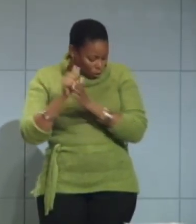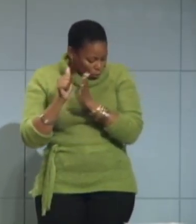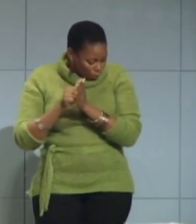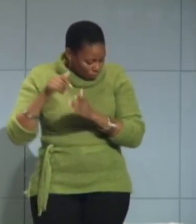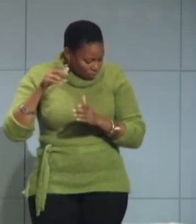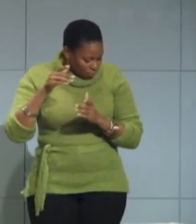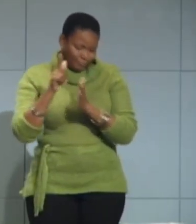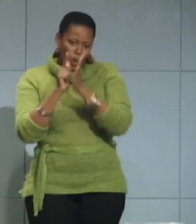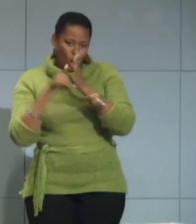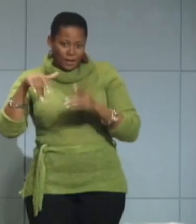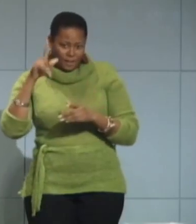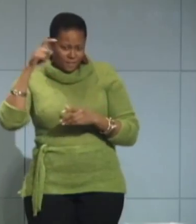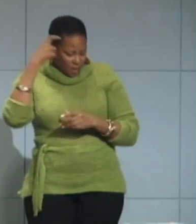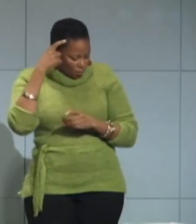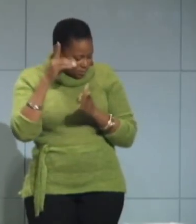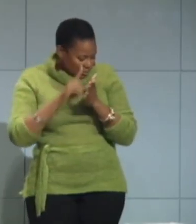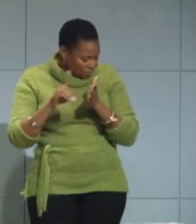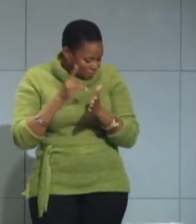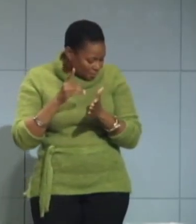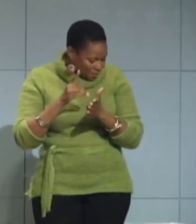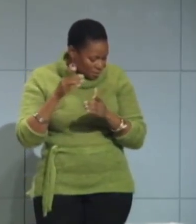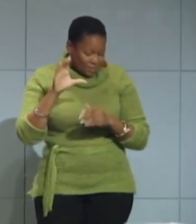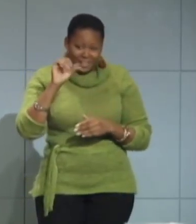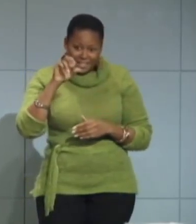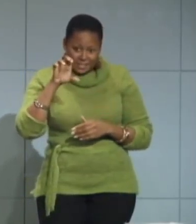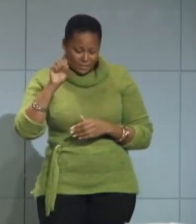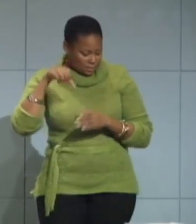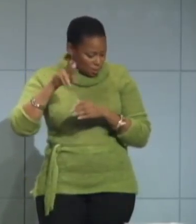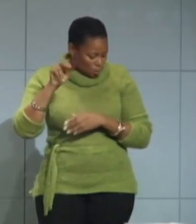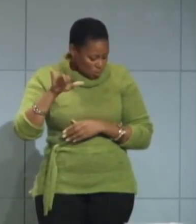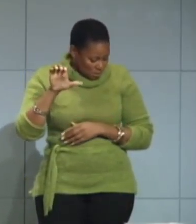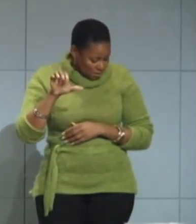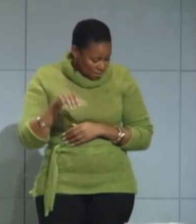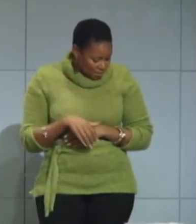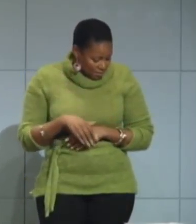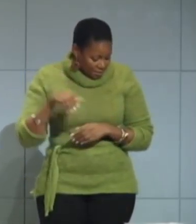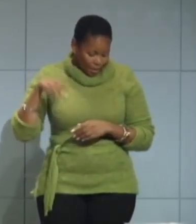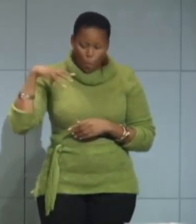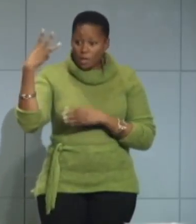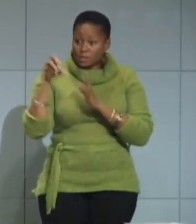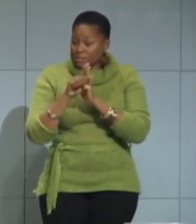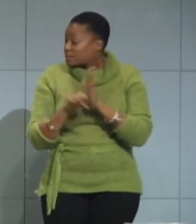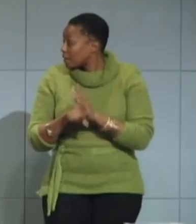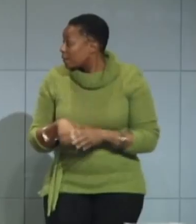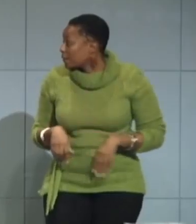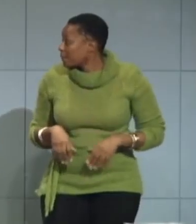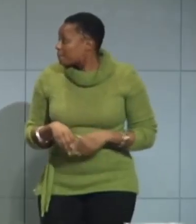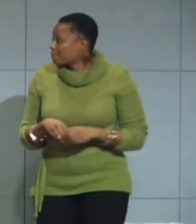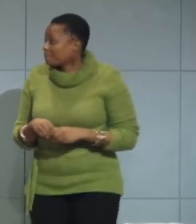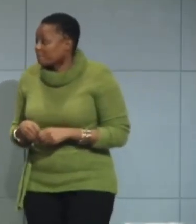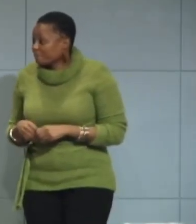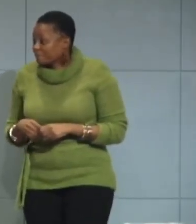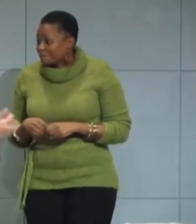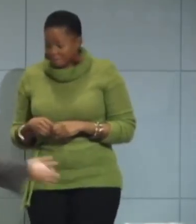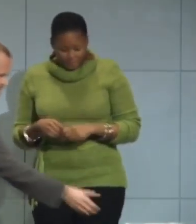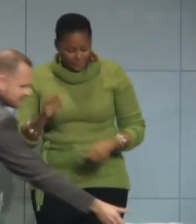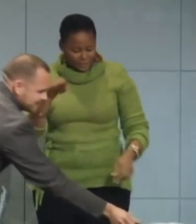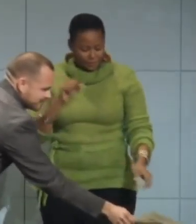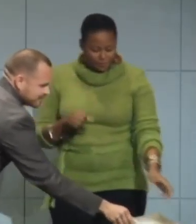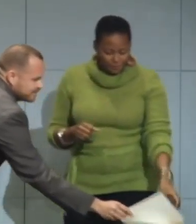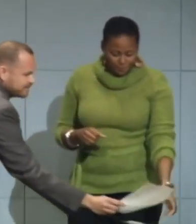and courageous critics of white privilege in the nation. Tim Wise is among the most prominent